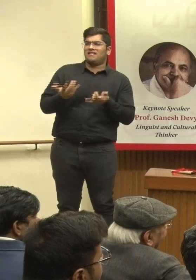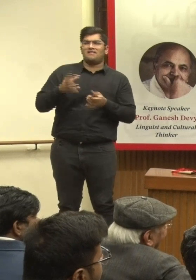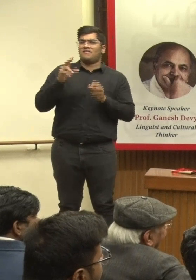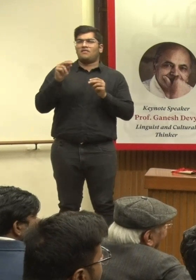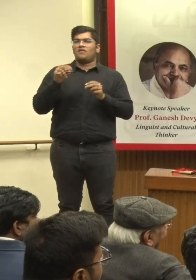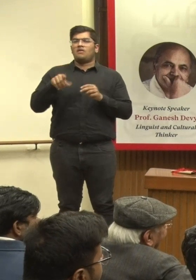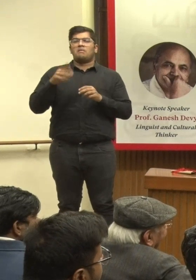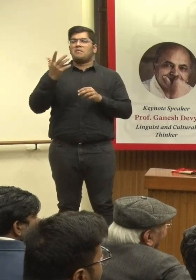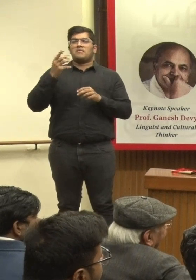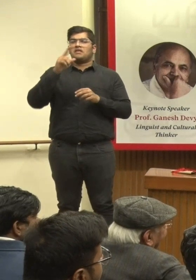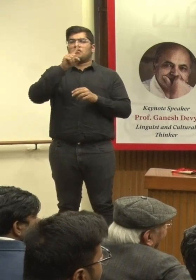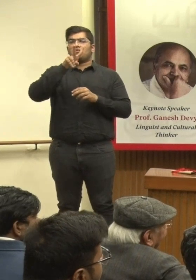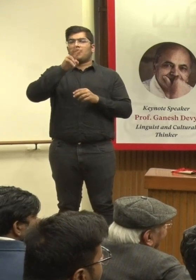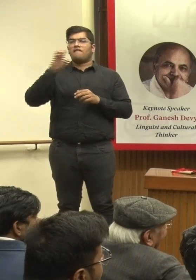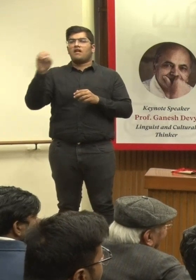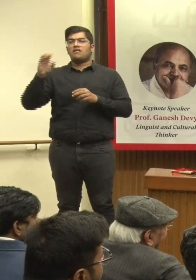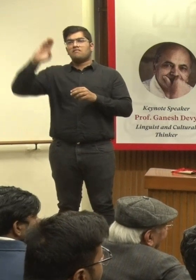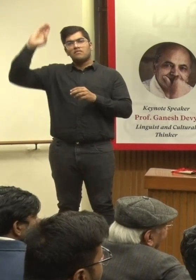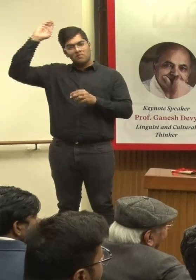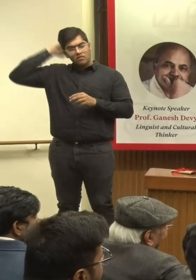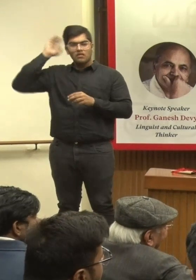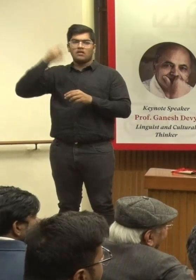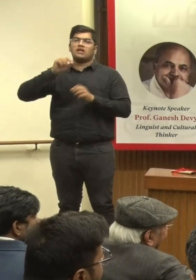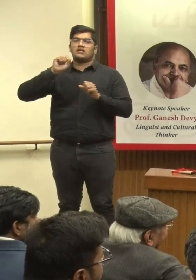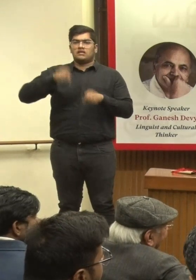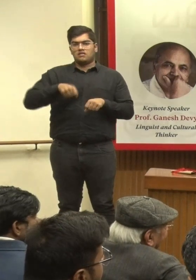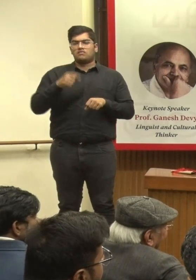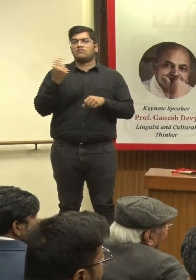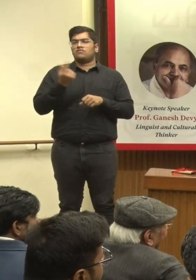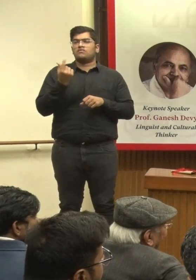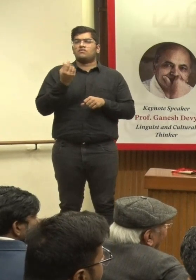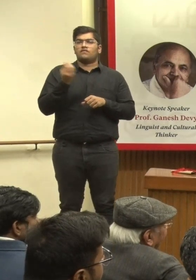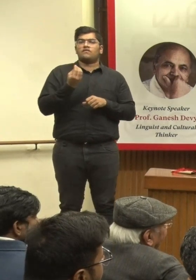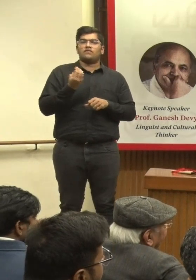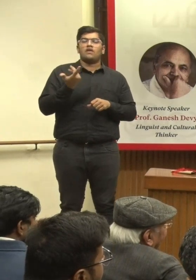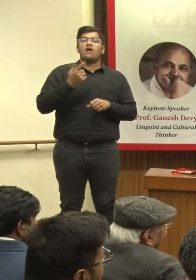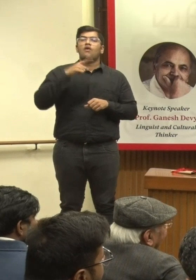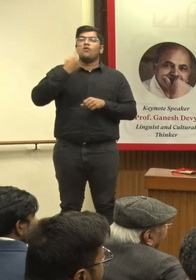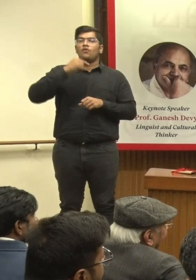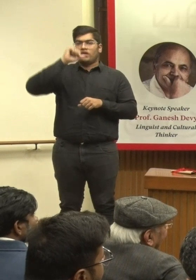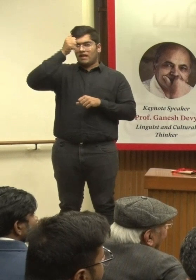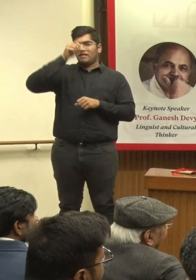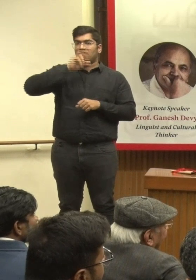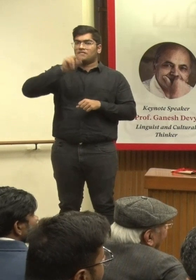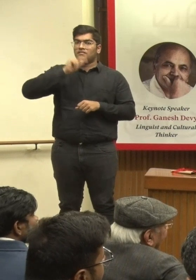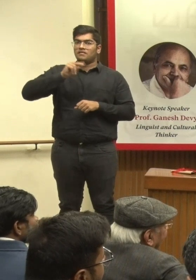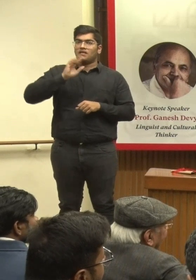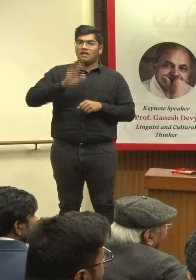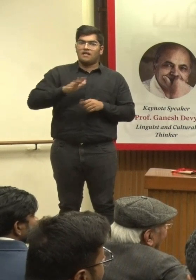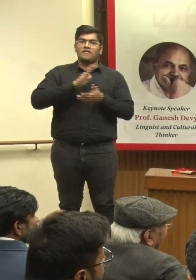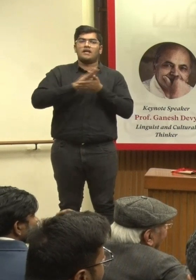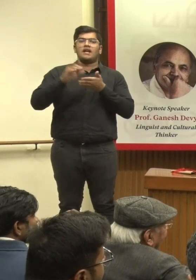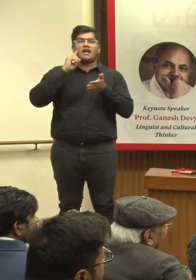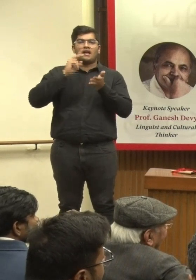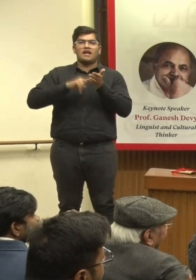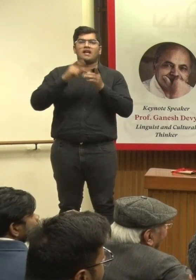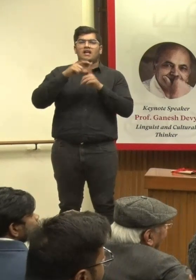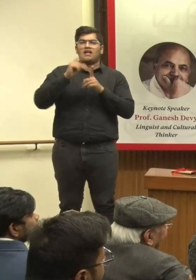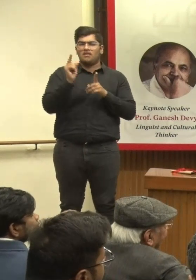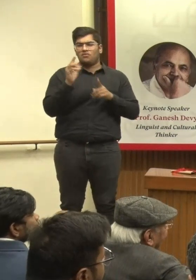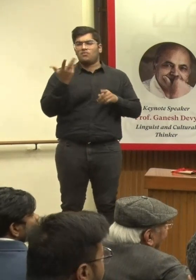12th century, 11th century, when Al-Burani came here. They called all speakers Hindus or something like